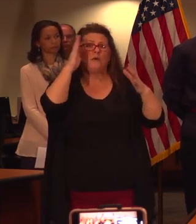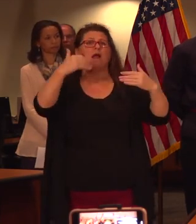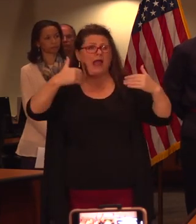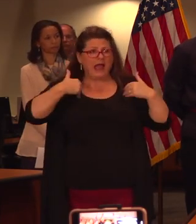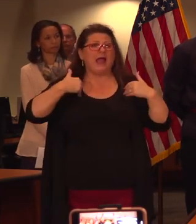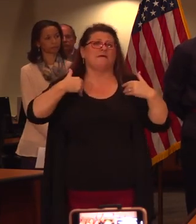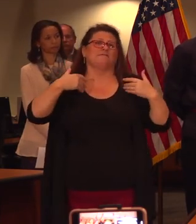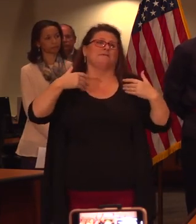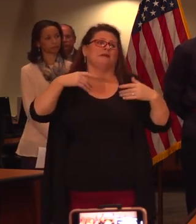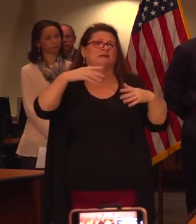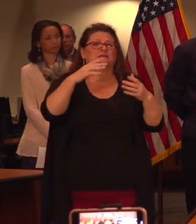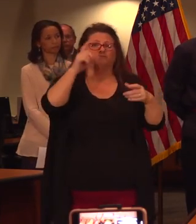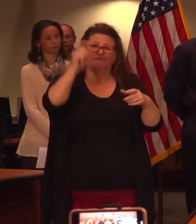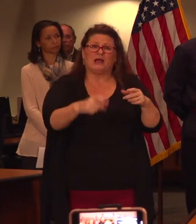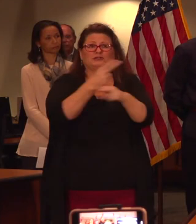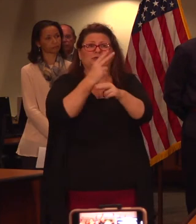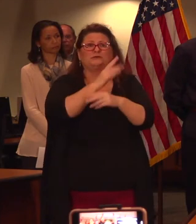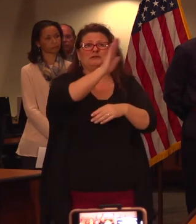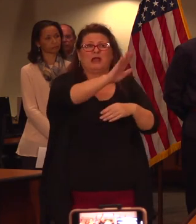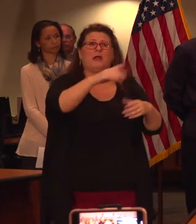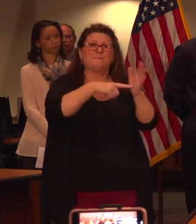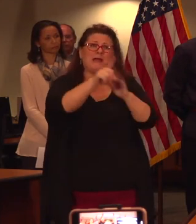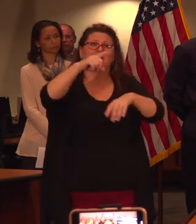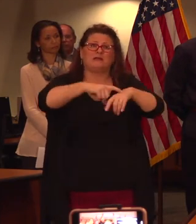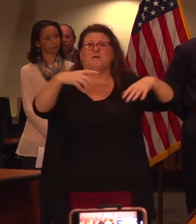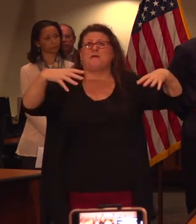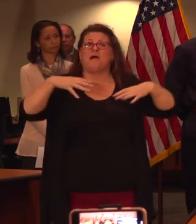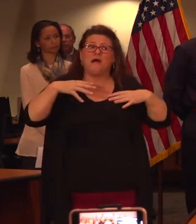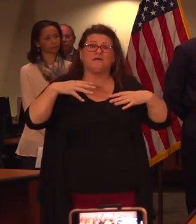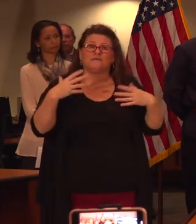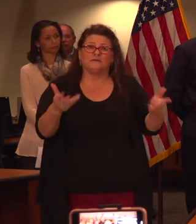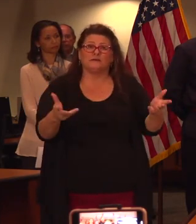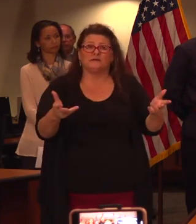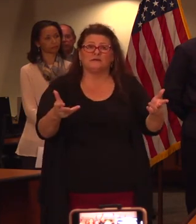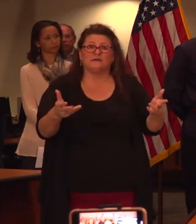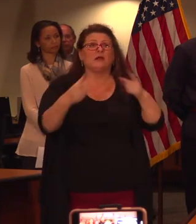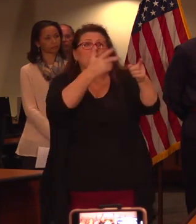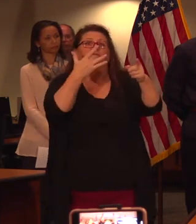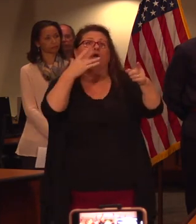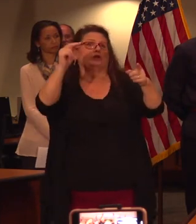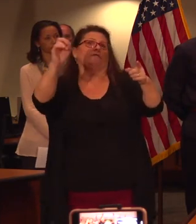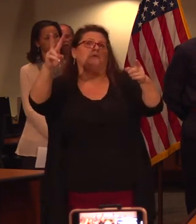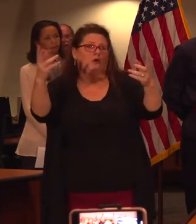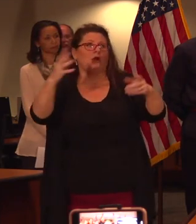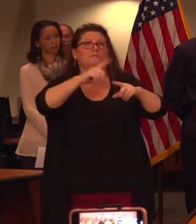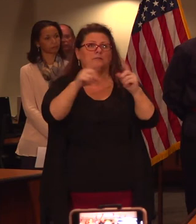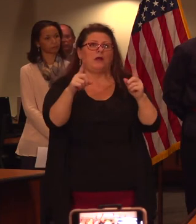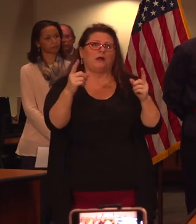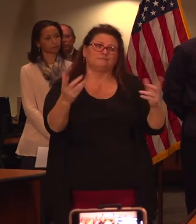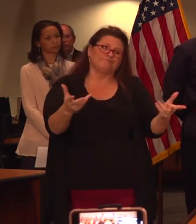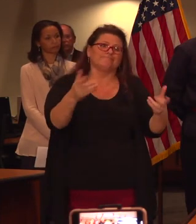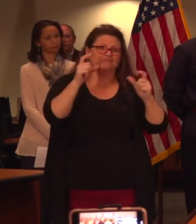they'd much rather spend on a vacation in November somewhere or at first of next year than to be spending it today sitting at home. So all